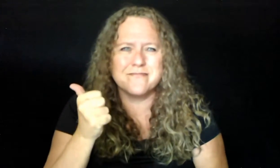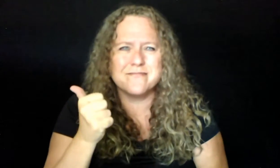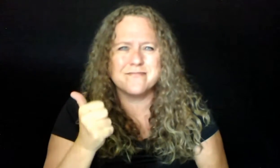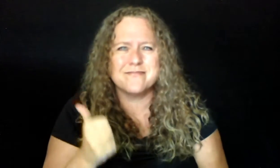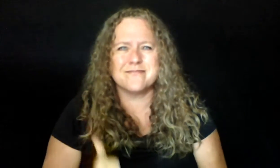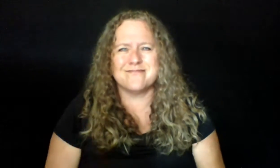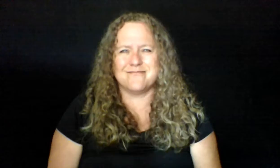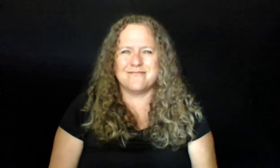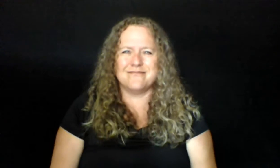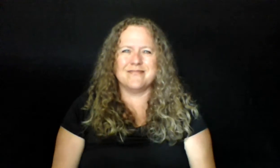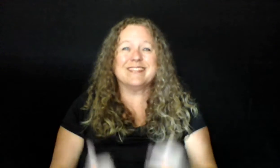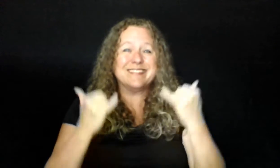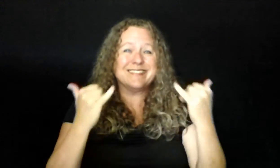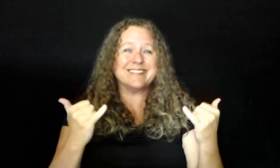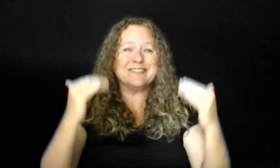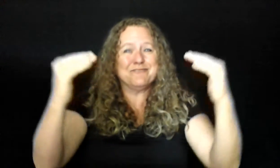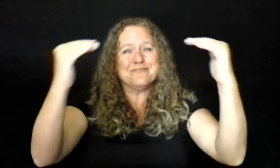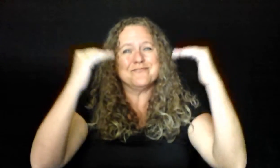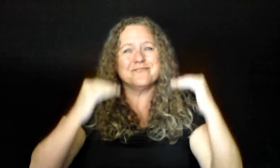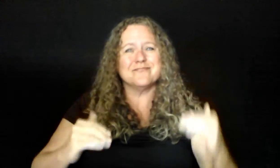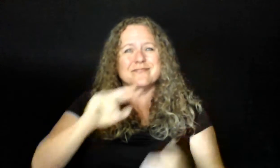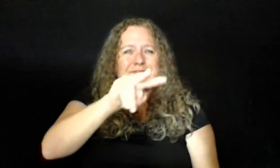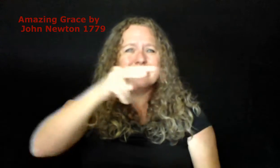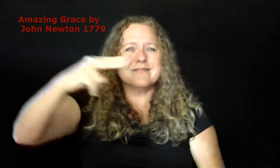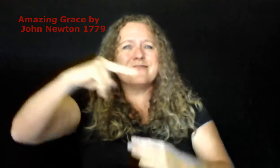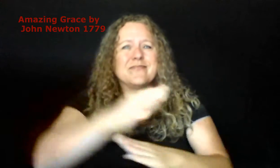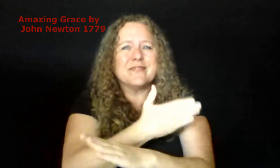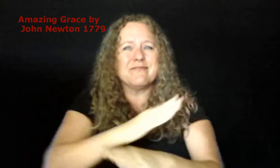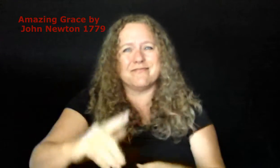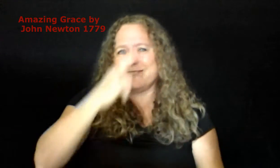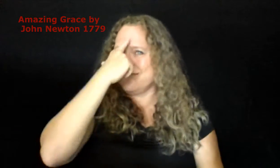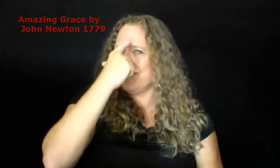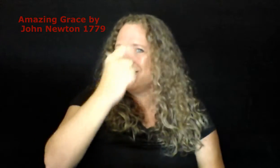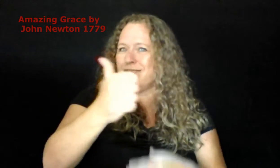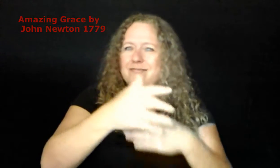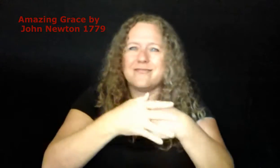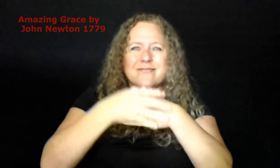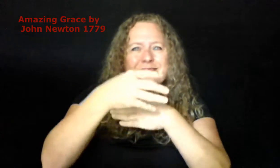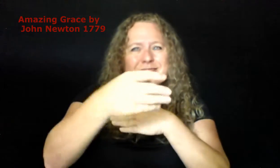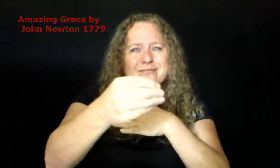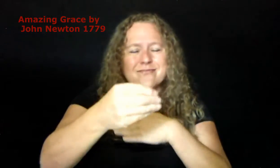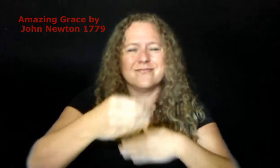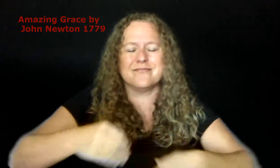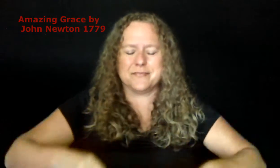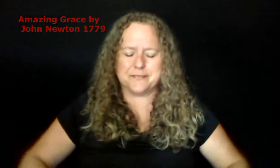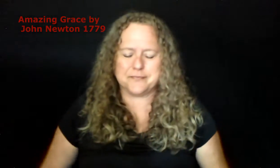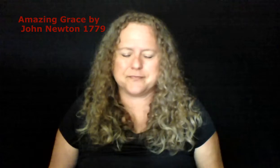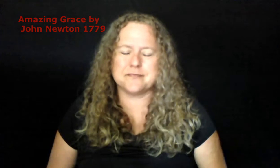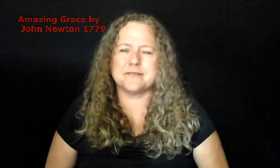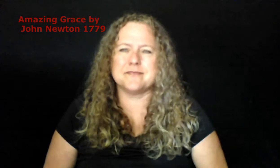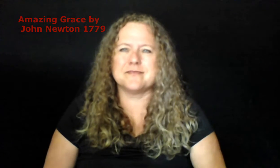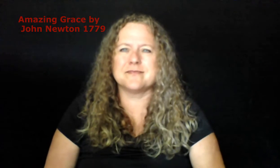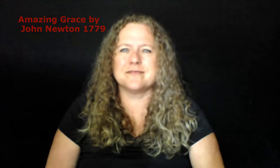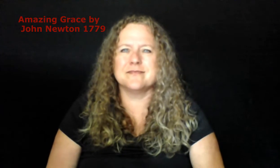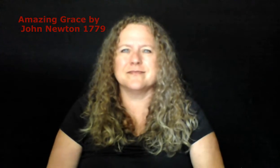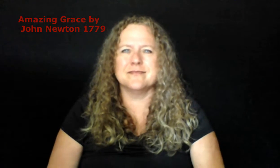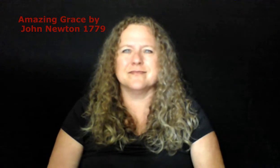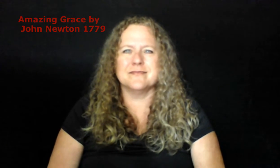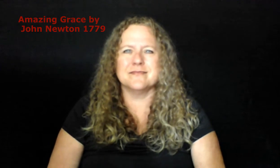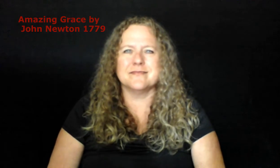Amen. Friends, would you stand with me if you're able, and sing with me number 378, Amazing Grace. We'll sing the first, the second, and the last verse.